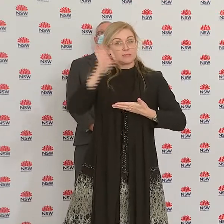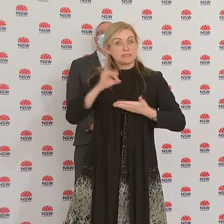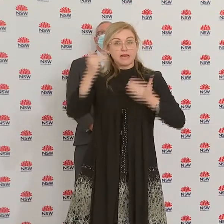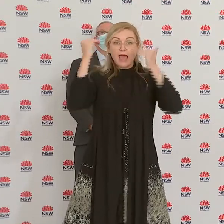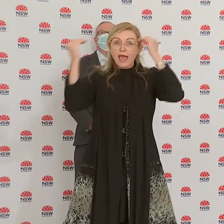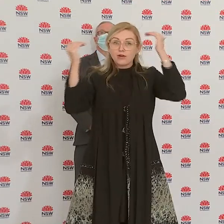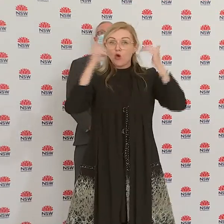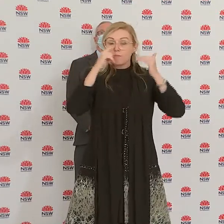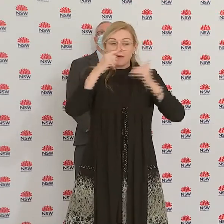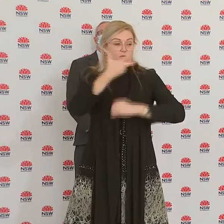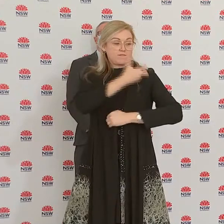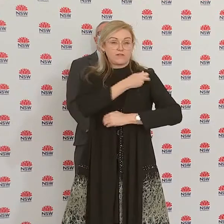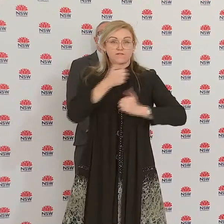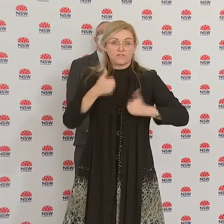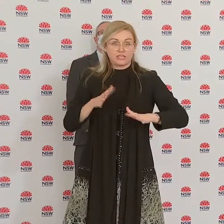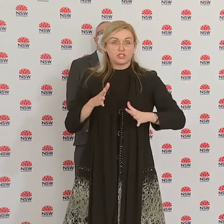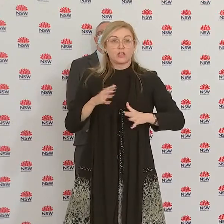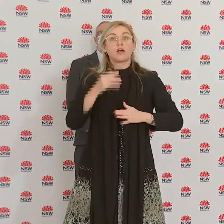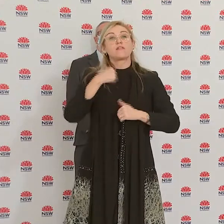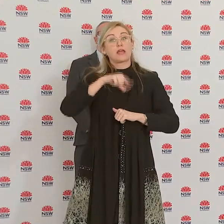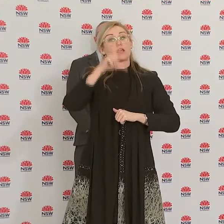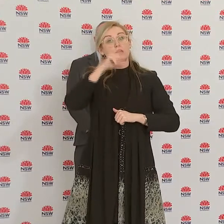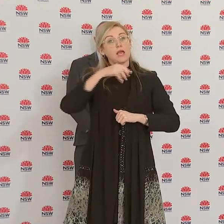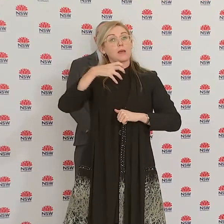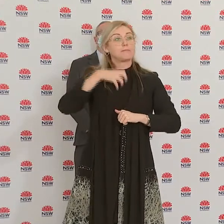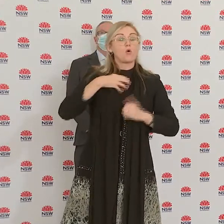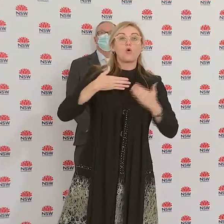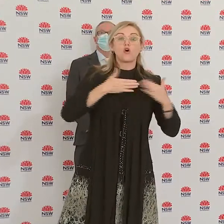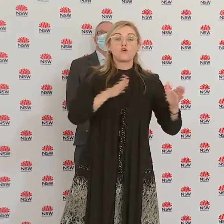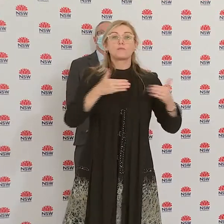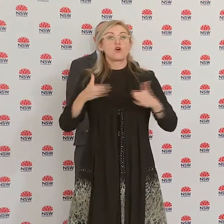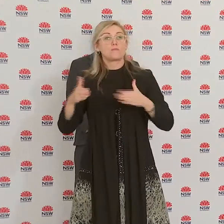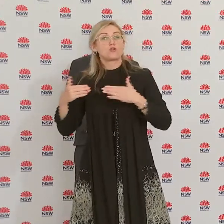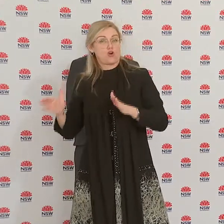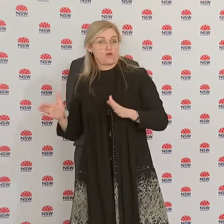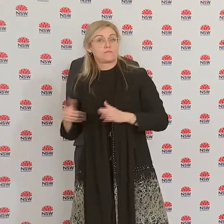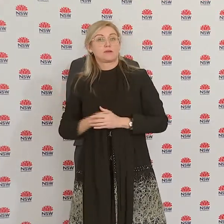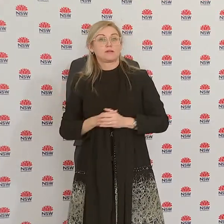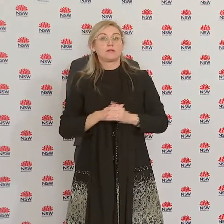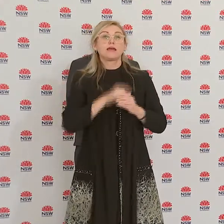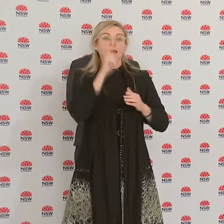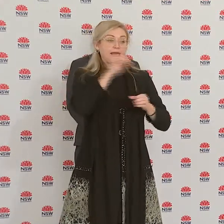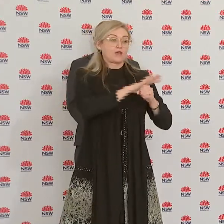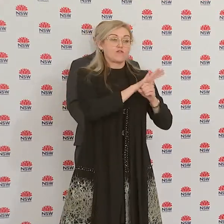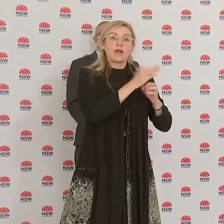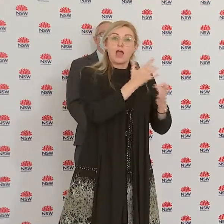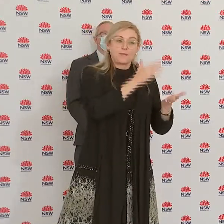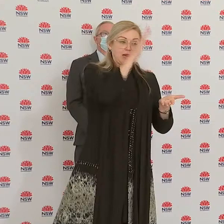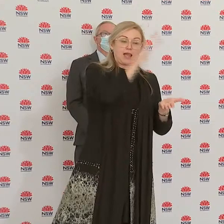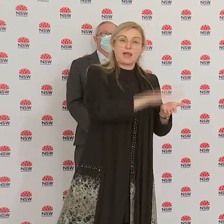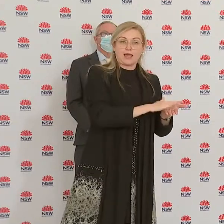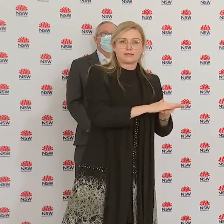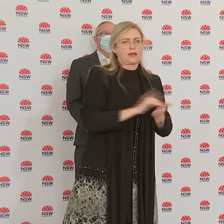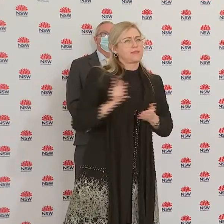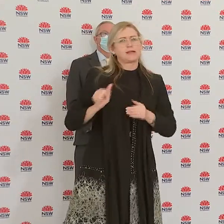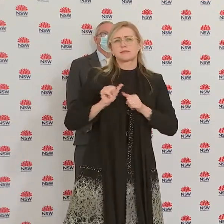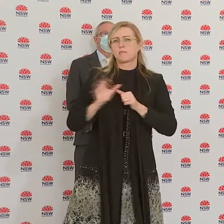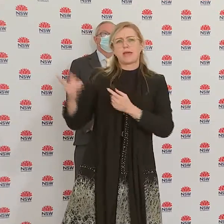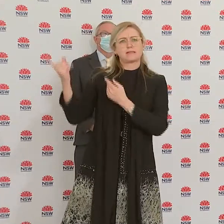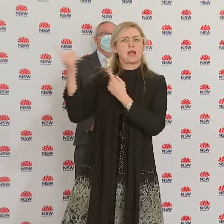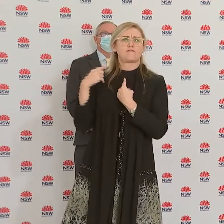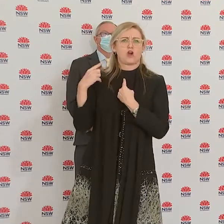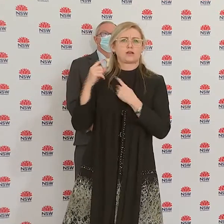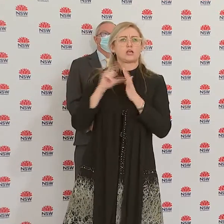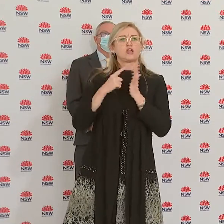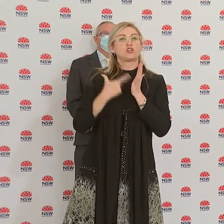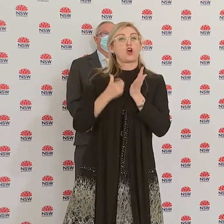vaccinated, you can look forward to living life freely and keeping case numbers at a manageable level. And that's the best health advice we have from Dr. Chan,